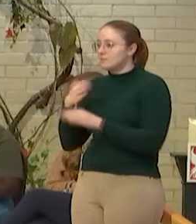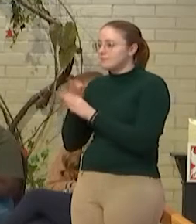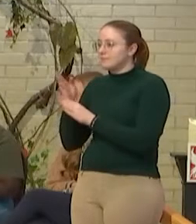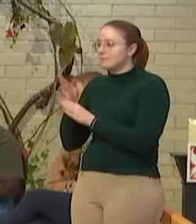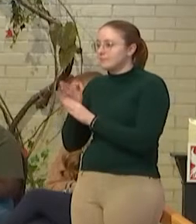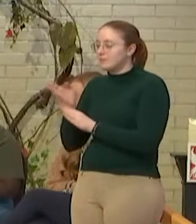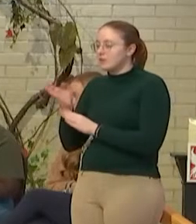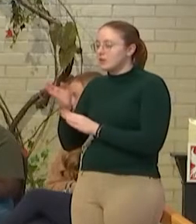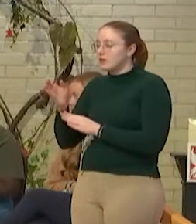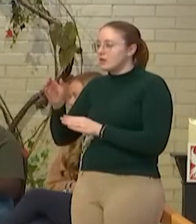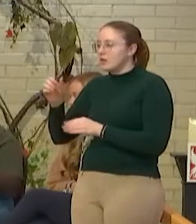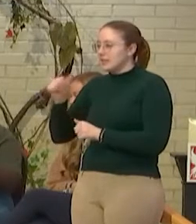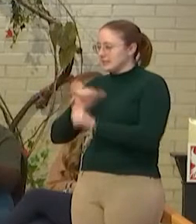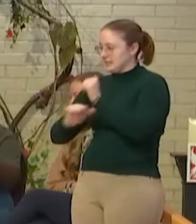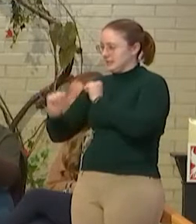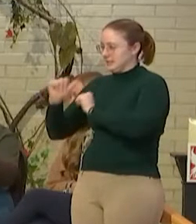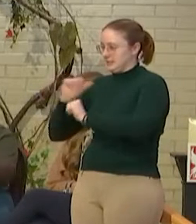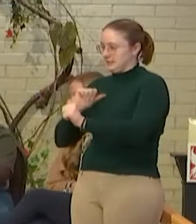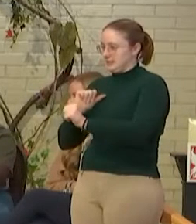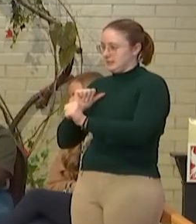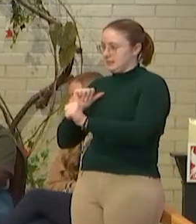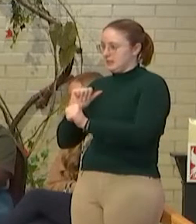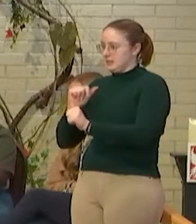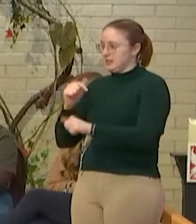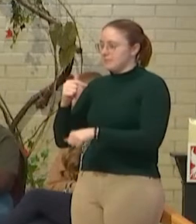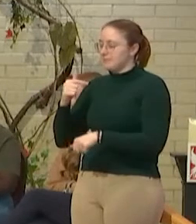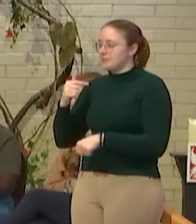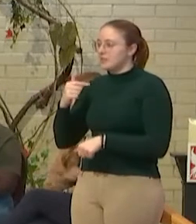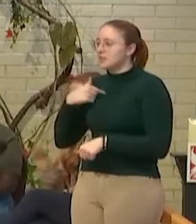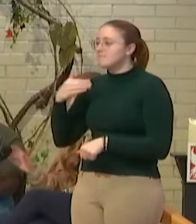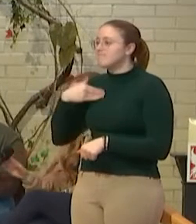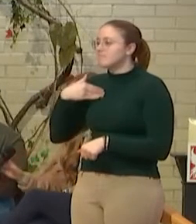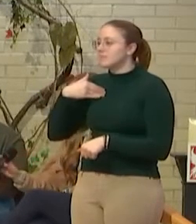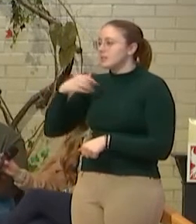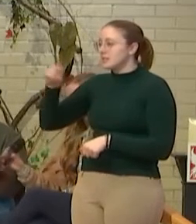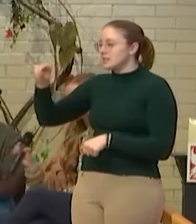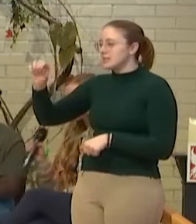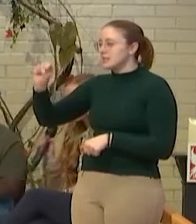dyscalculia, which is a basically number dyslexia.